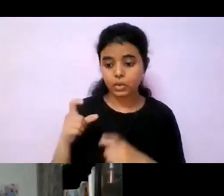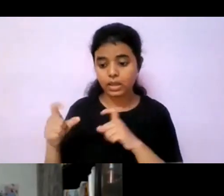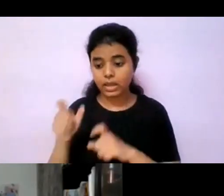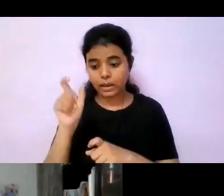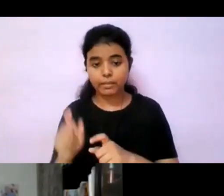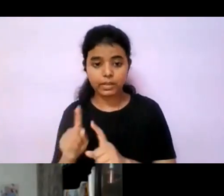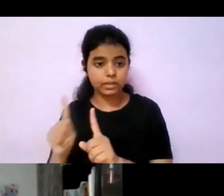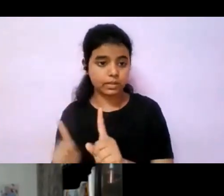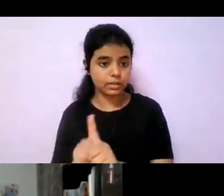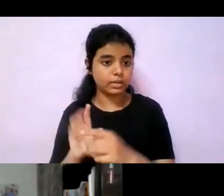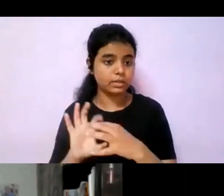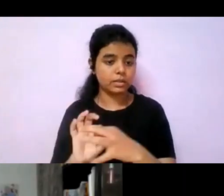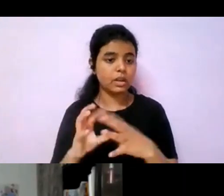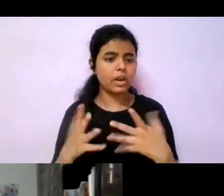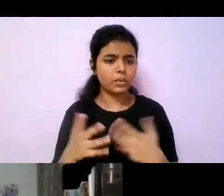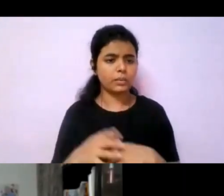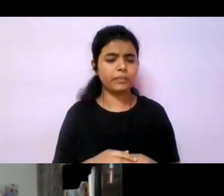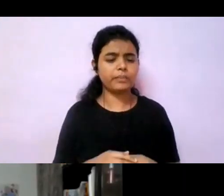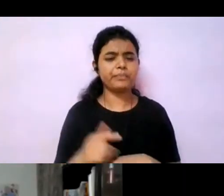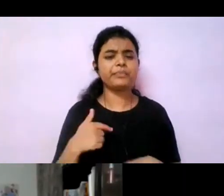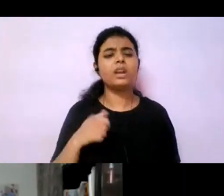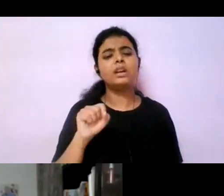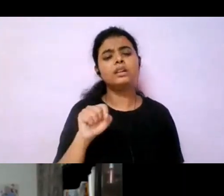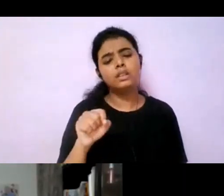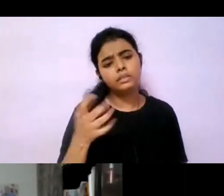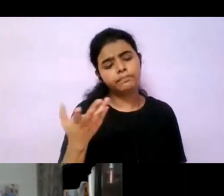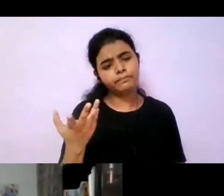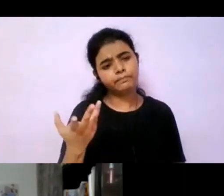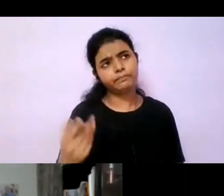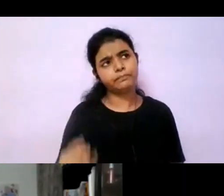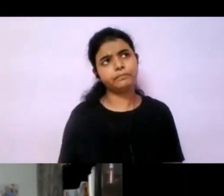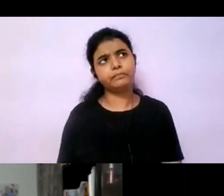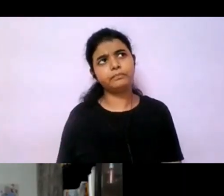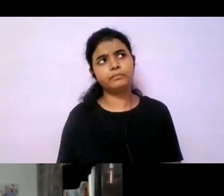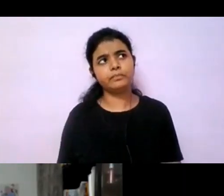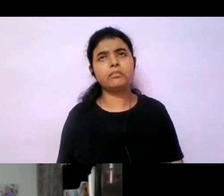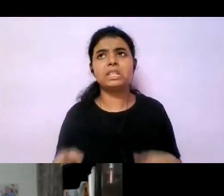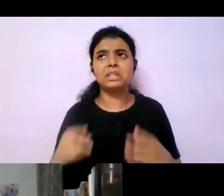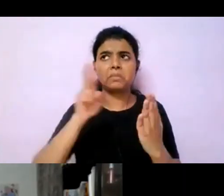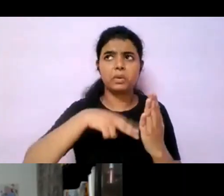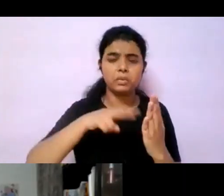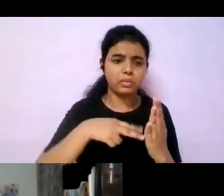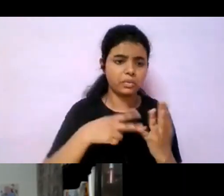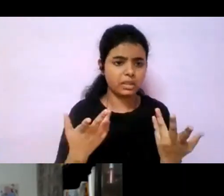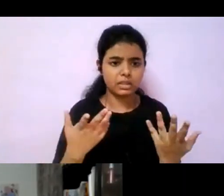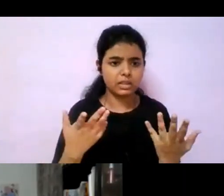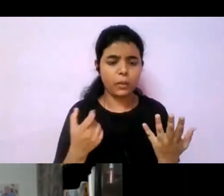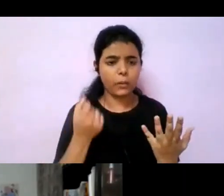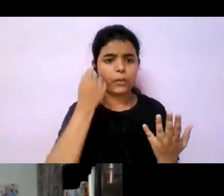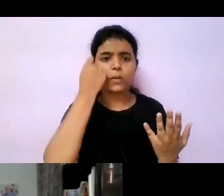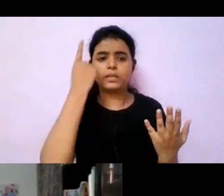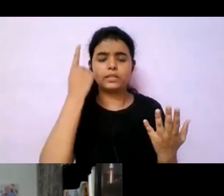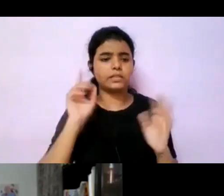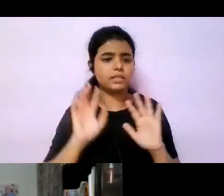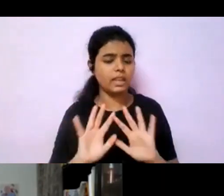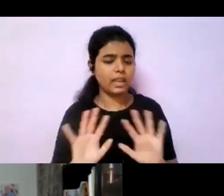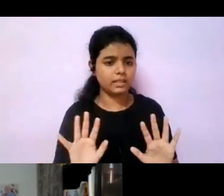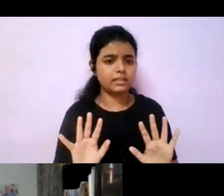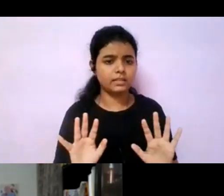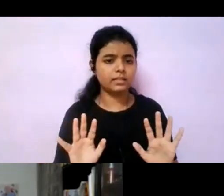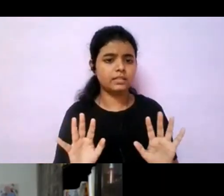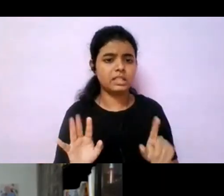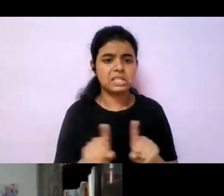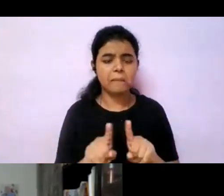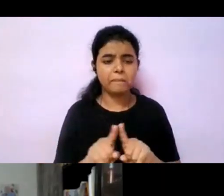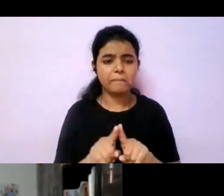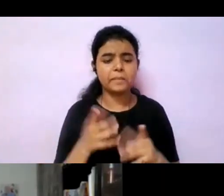Yeah, I mean, in terms of reading and understanding those kind of